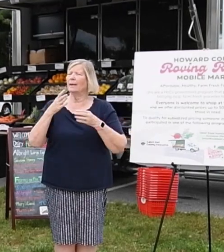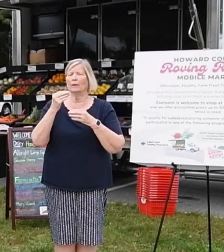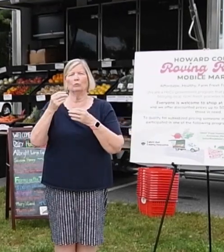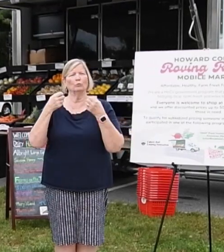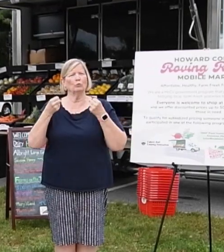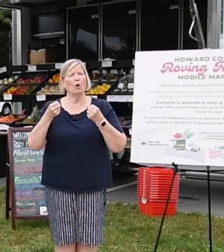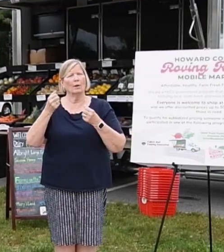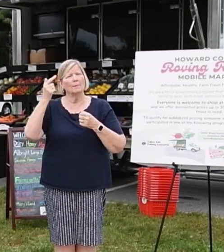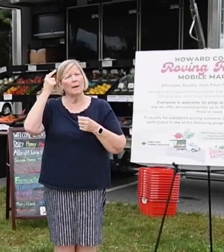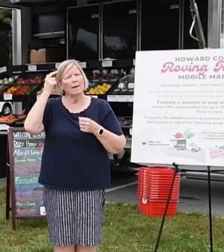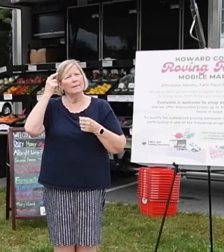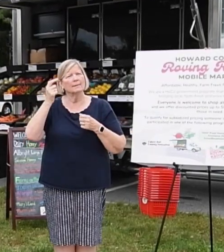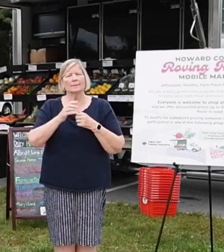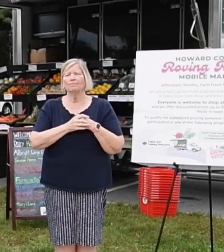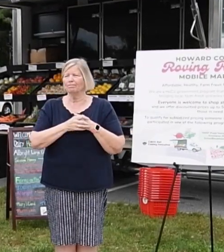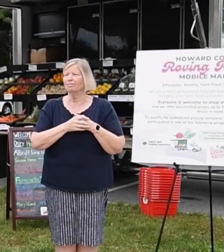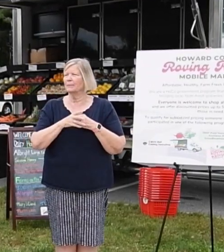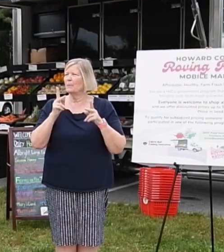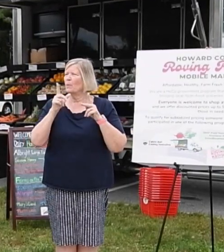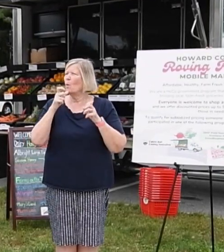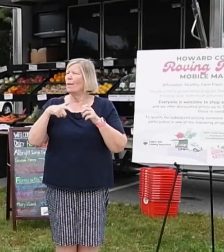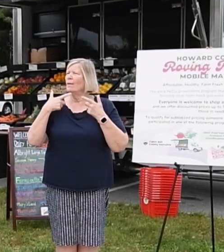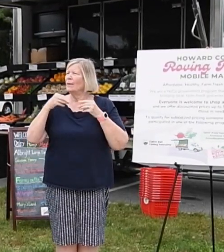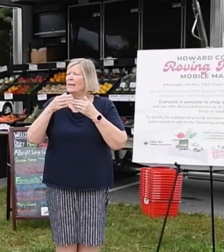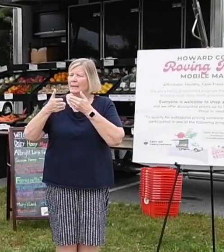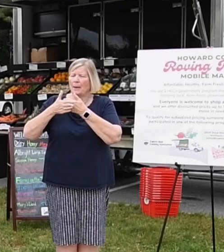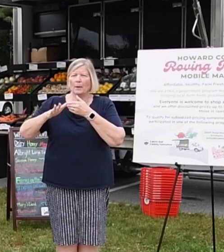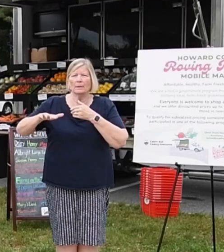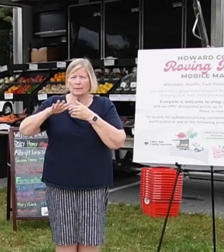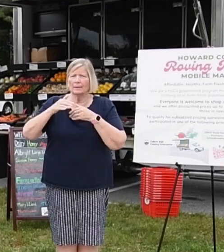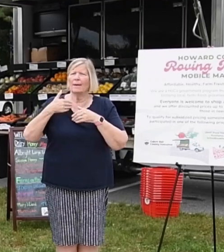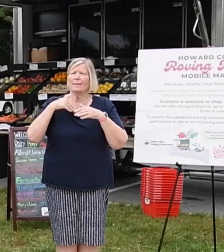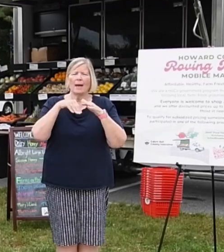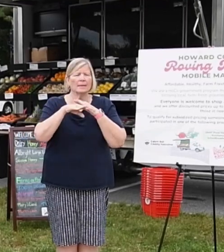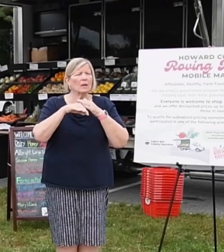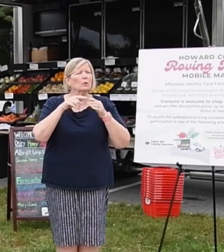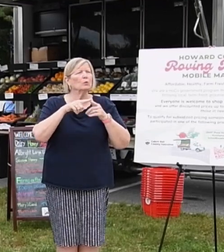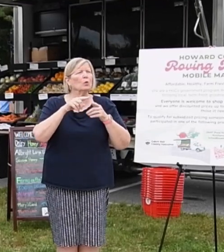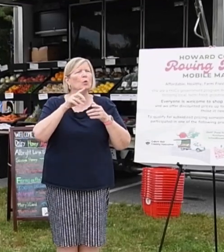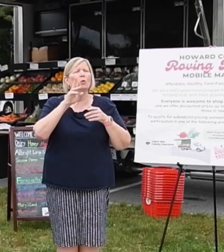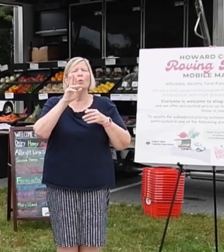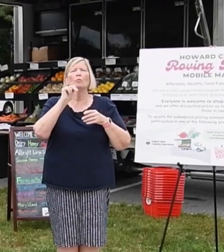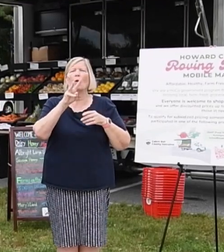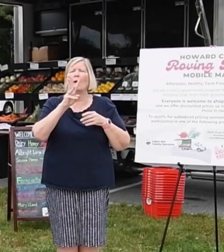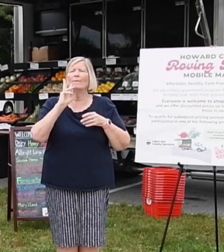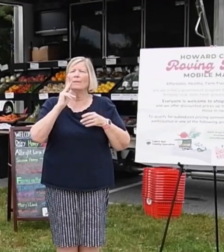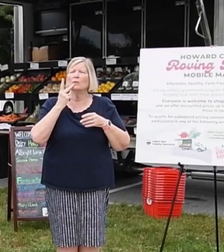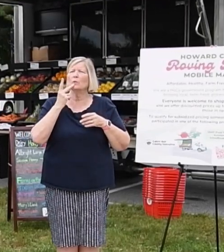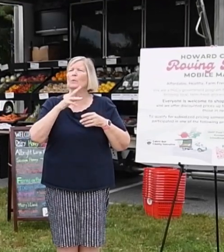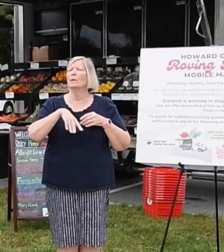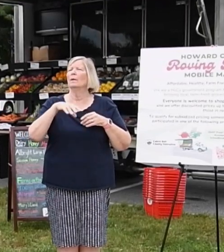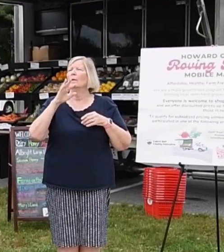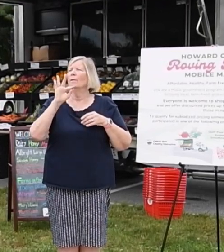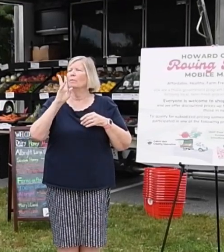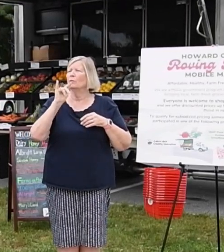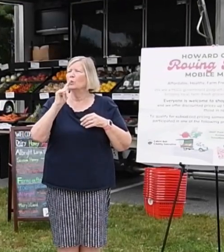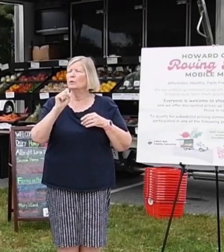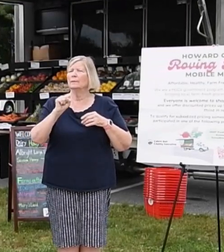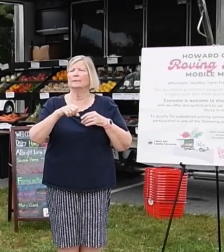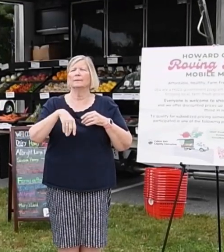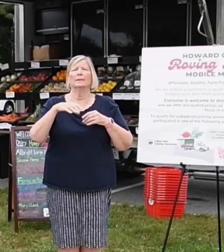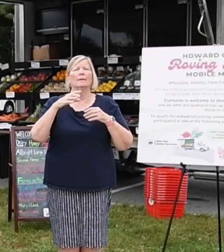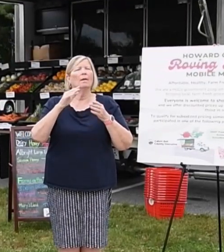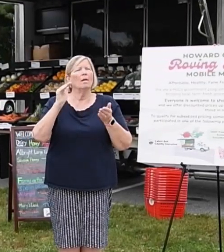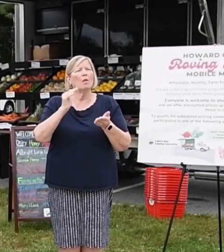minds. People who live in neighborhoods with access to raw vegetables, fruits, and lean protein often experience lower rates